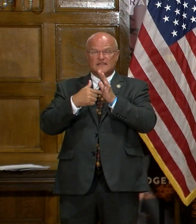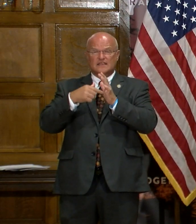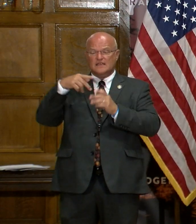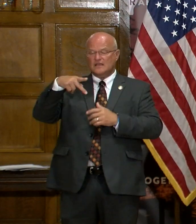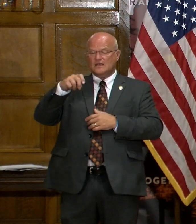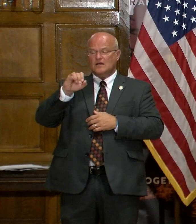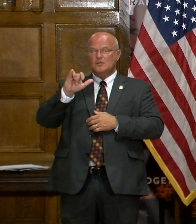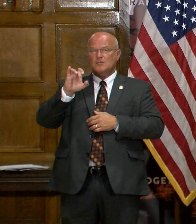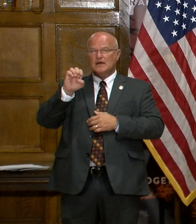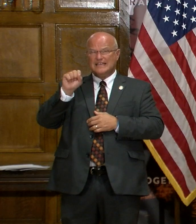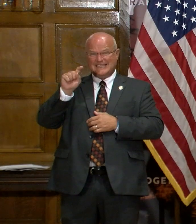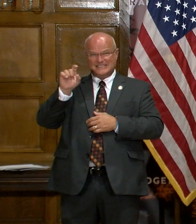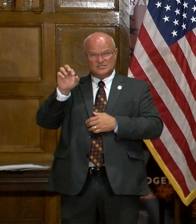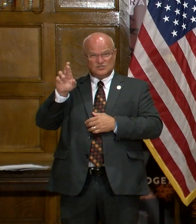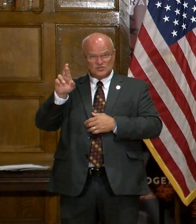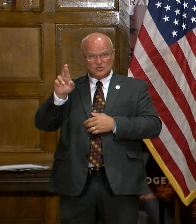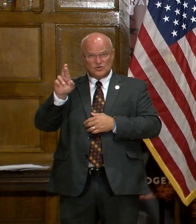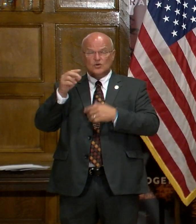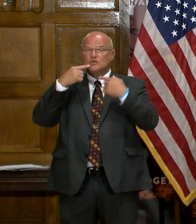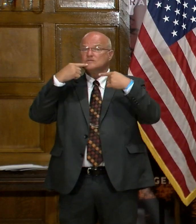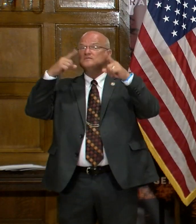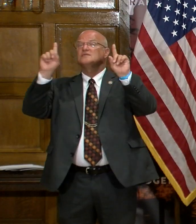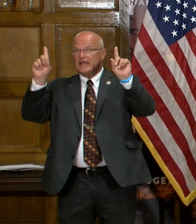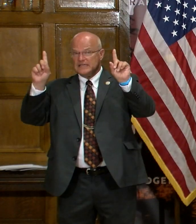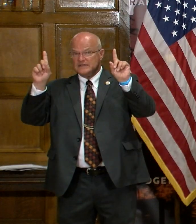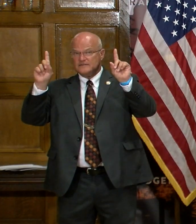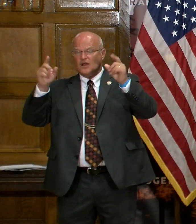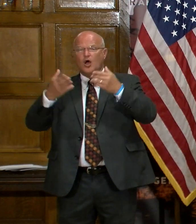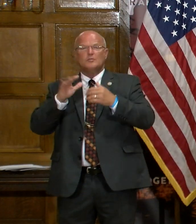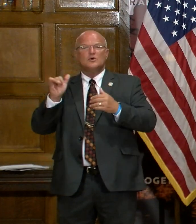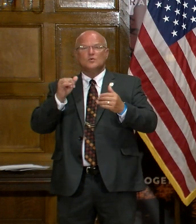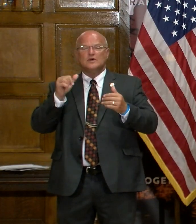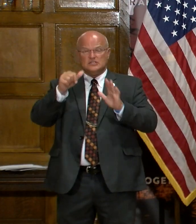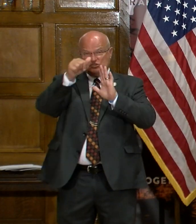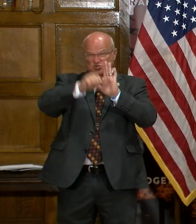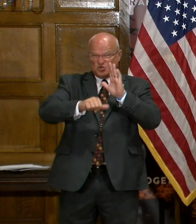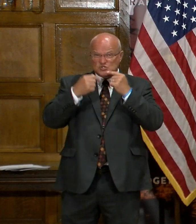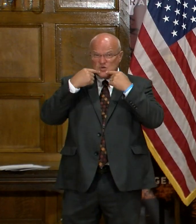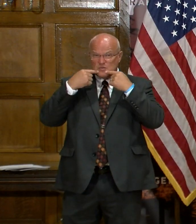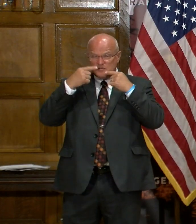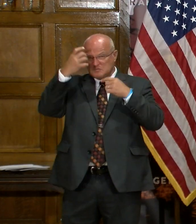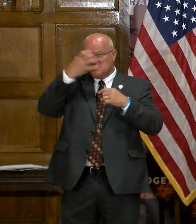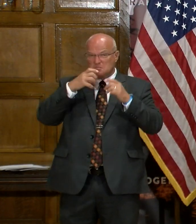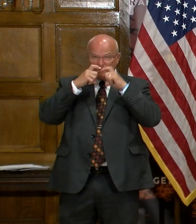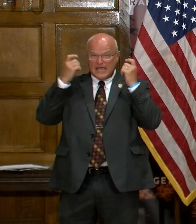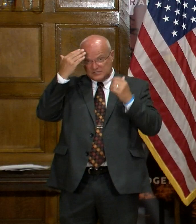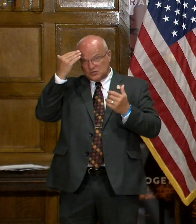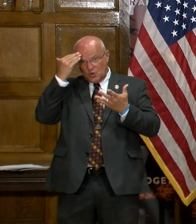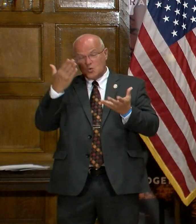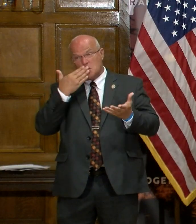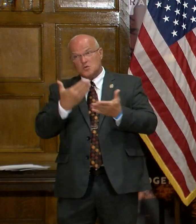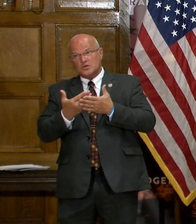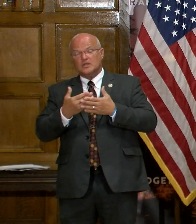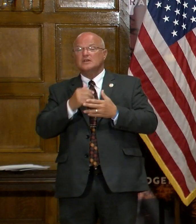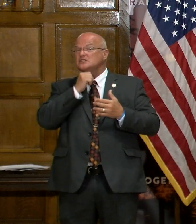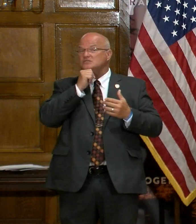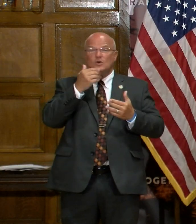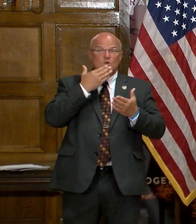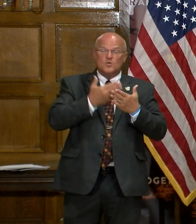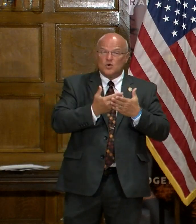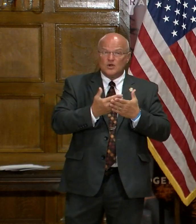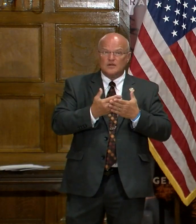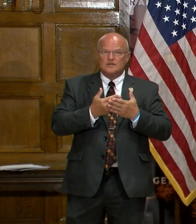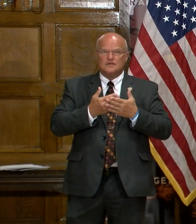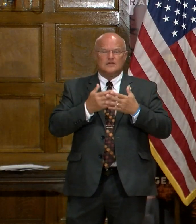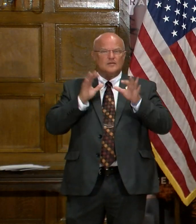the polyester masks, they work very, very well. They work almost as well as surgical masks, which is really very nice to know. What don't work well, although